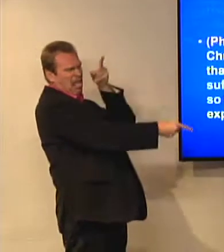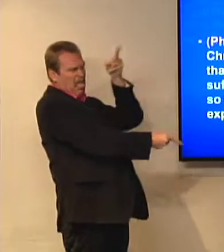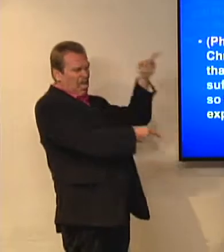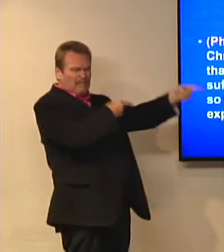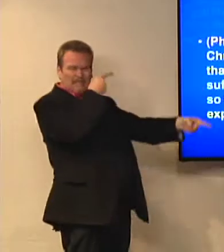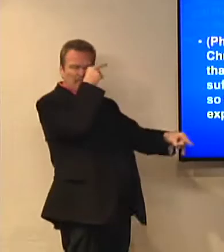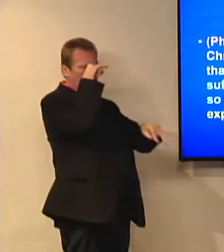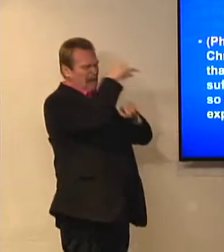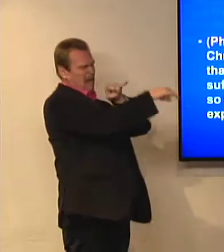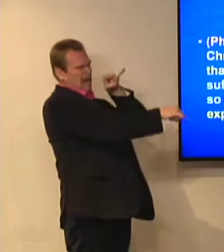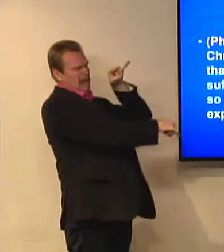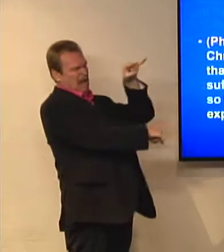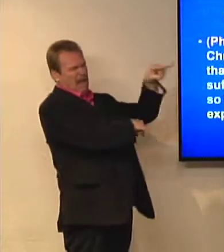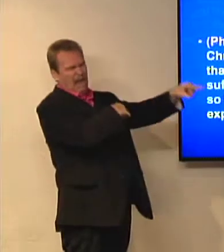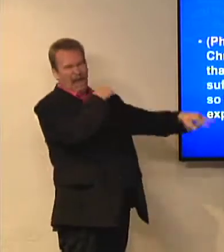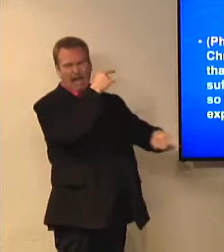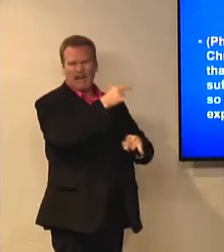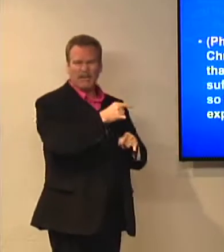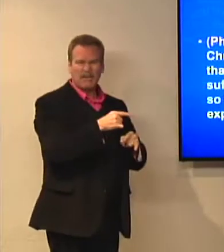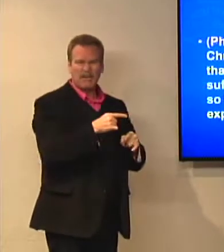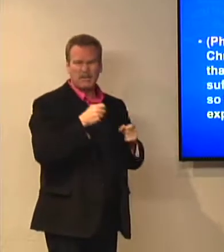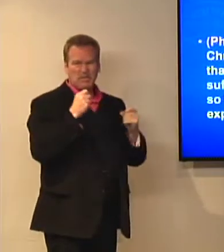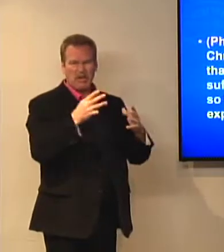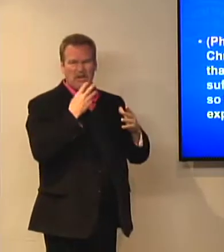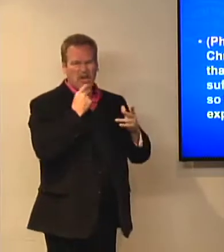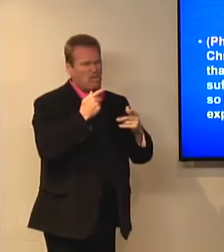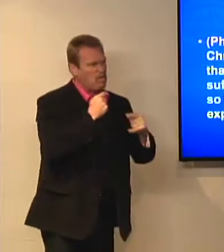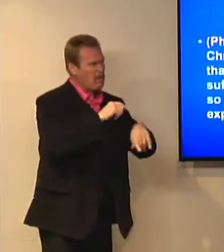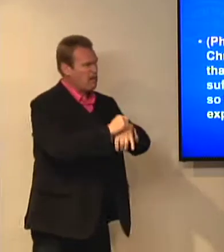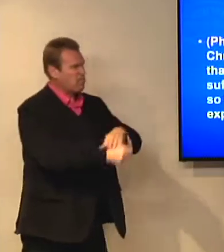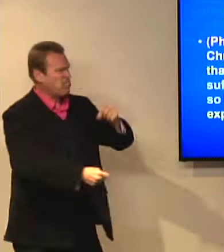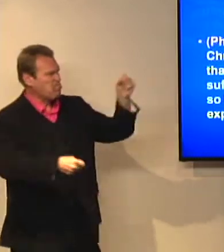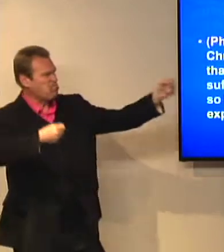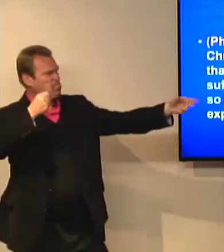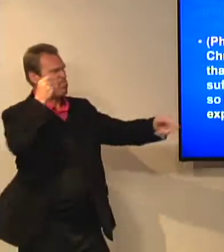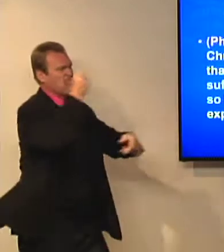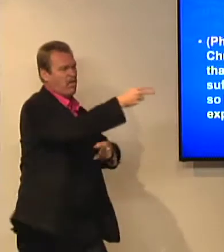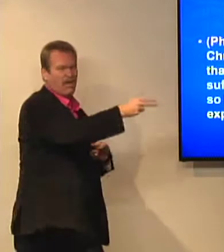You know, people mocked him. People reviled him